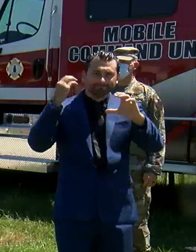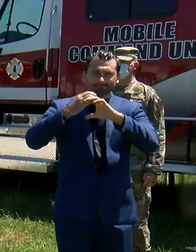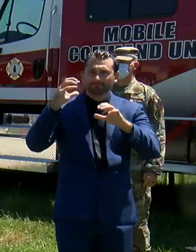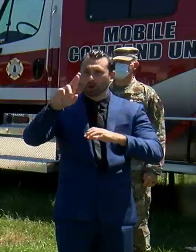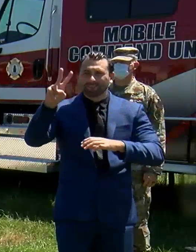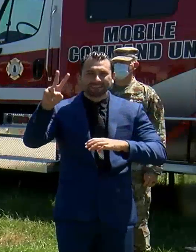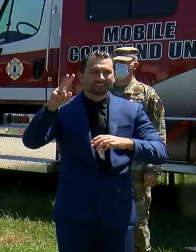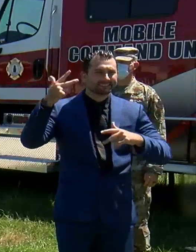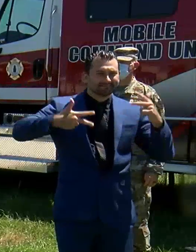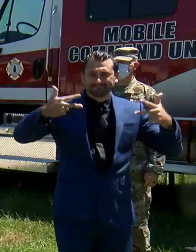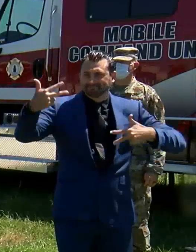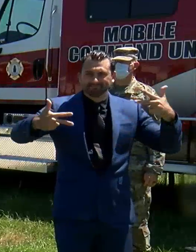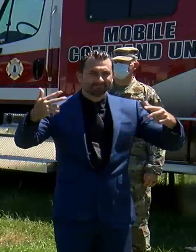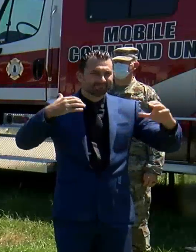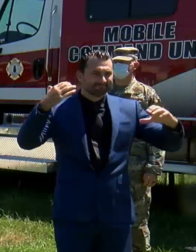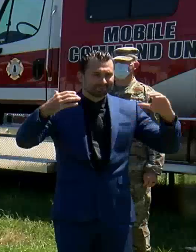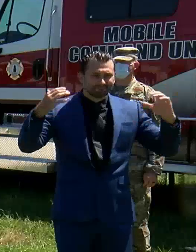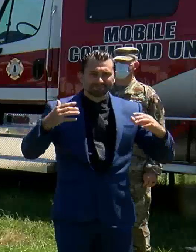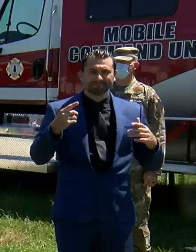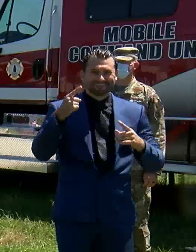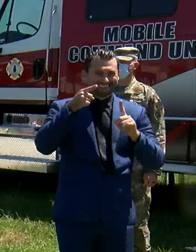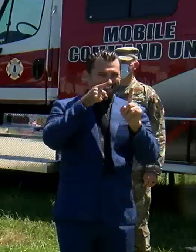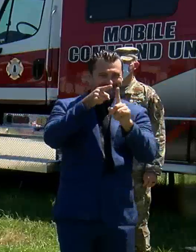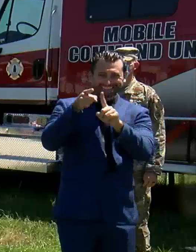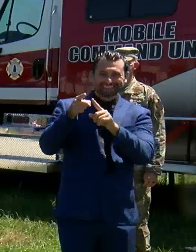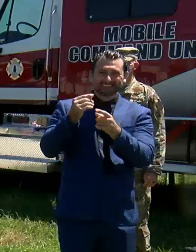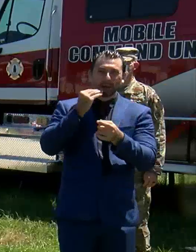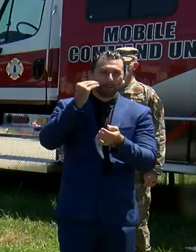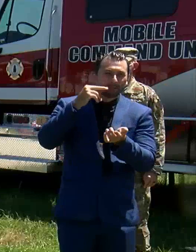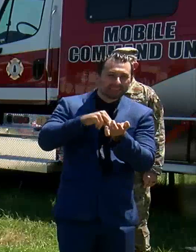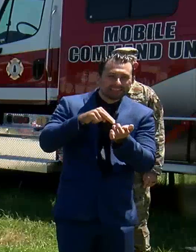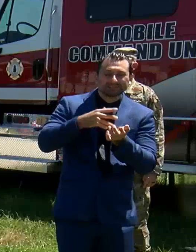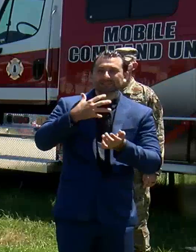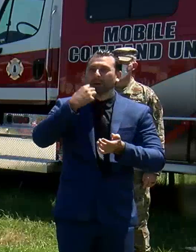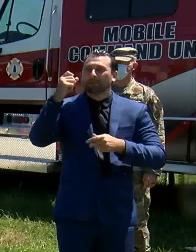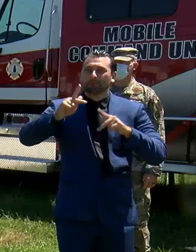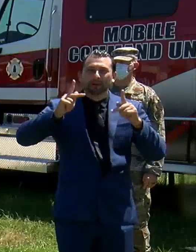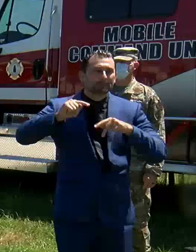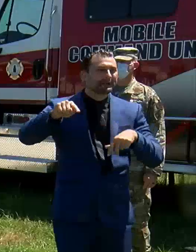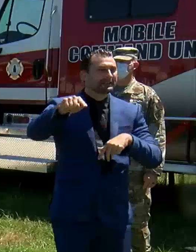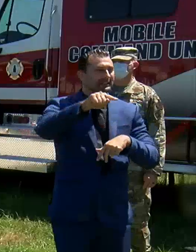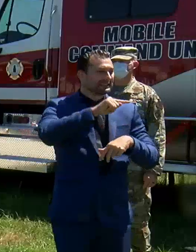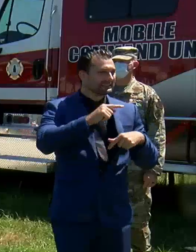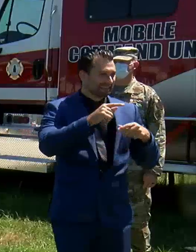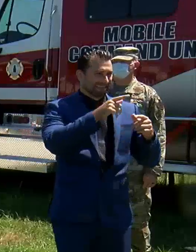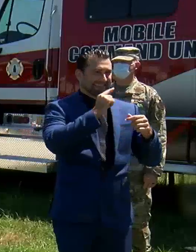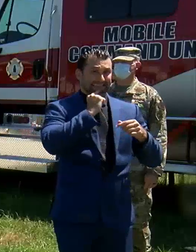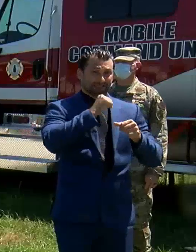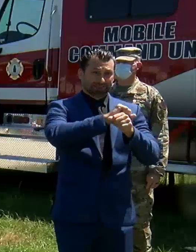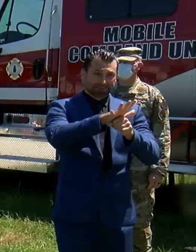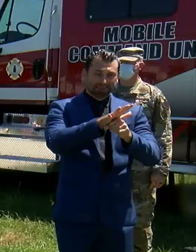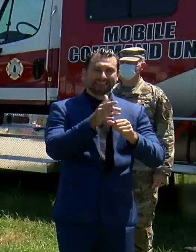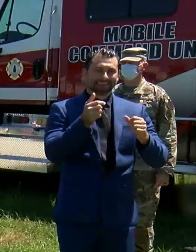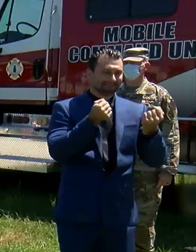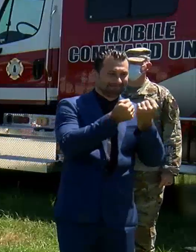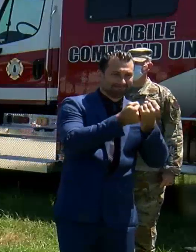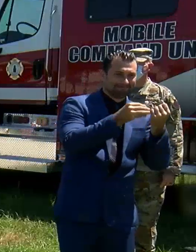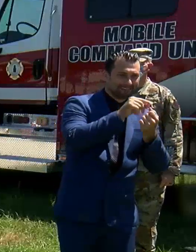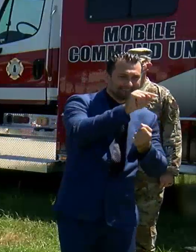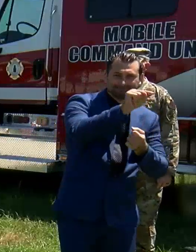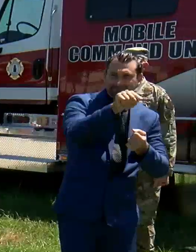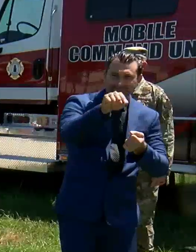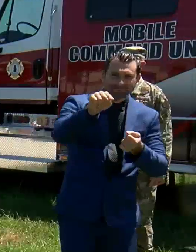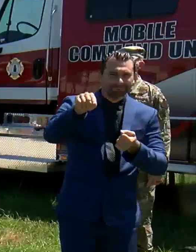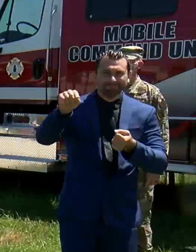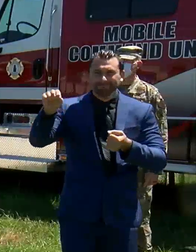society. And so we think that that's going to be a major force multiplier. But we also, and Florida hospitals have worked very